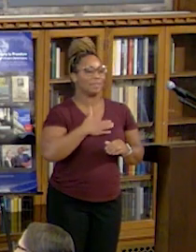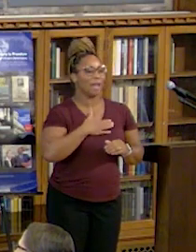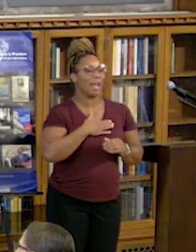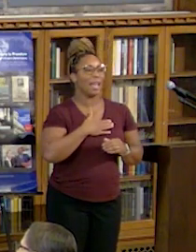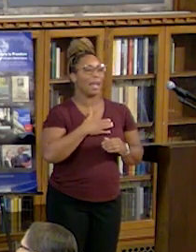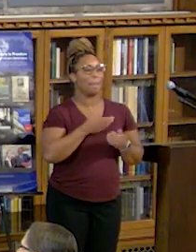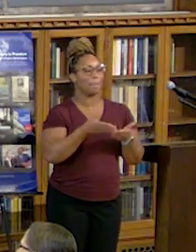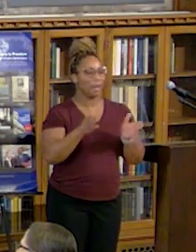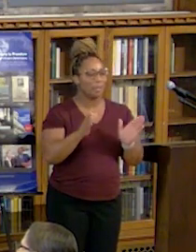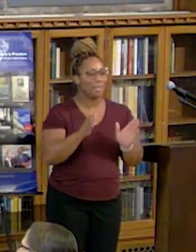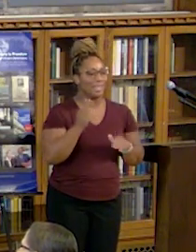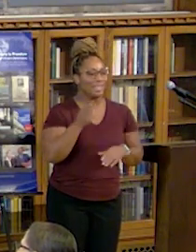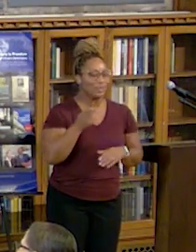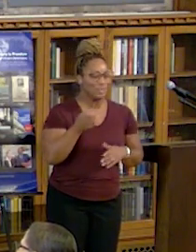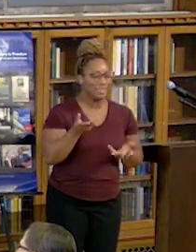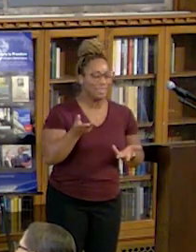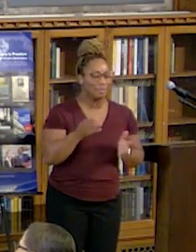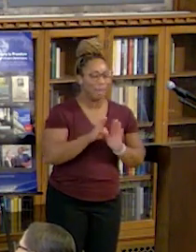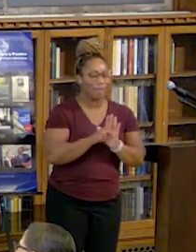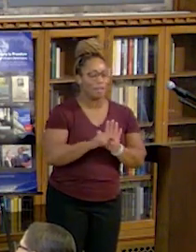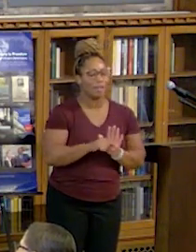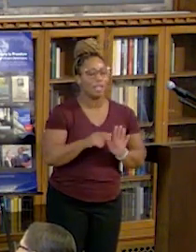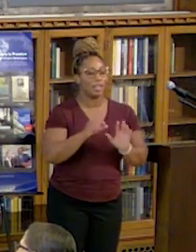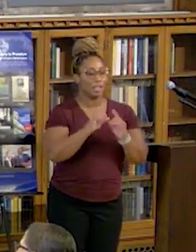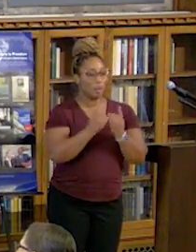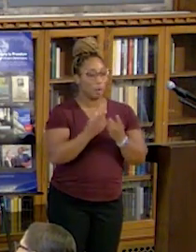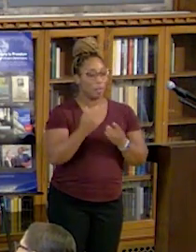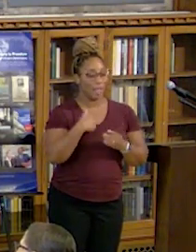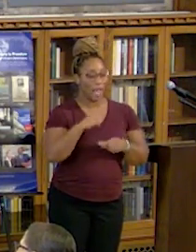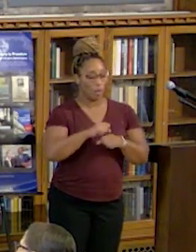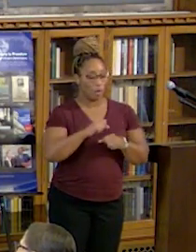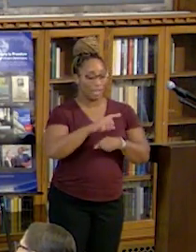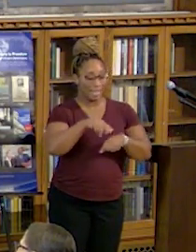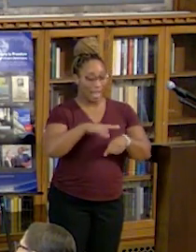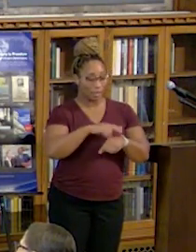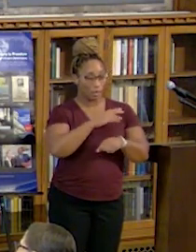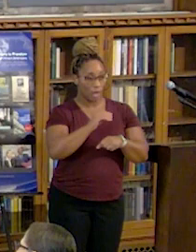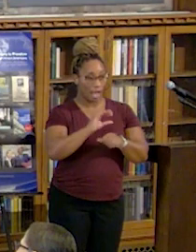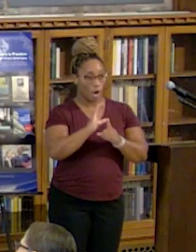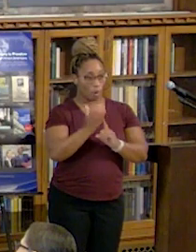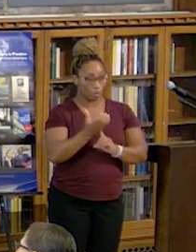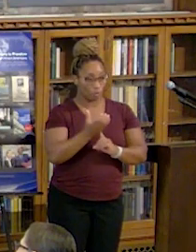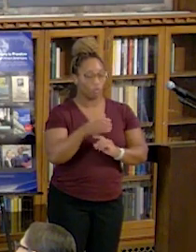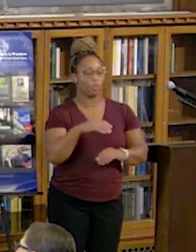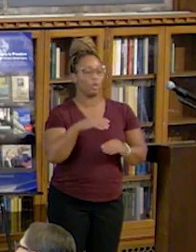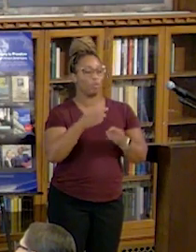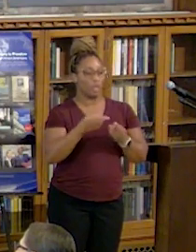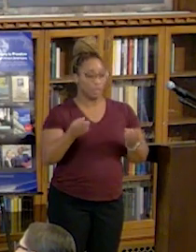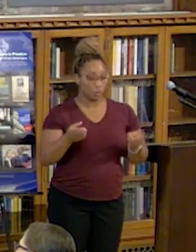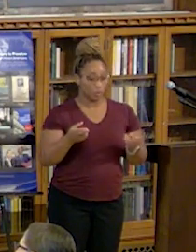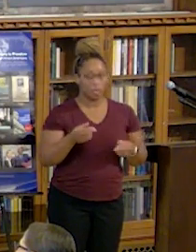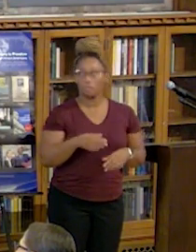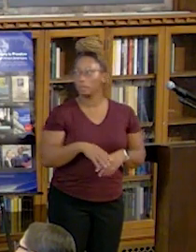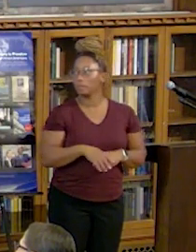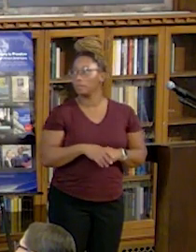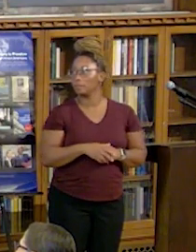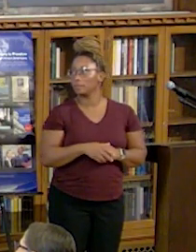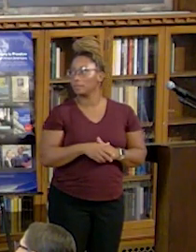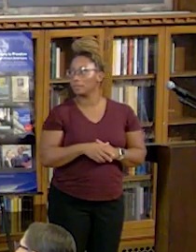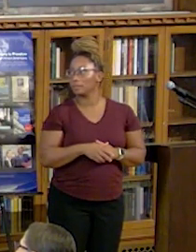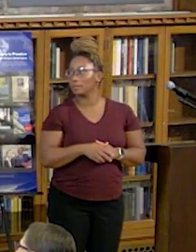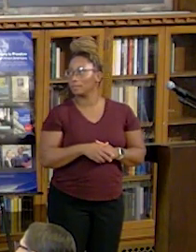history so um the department I work in natural and cultural resources is actually